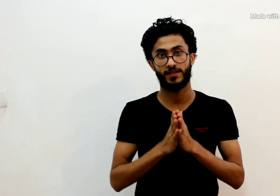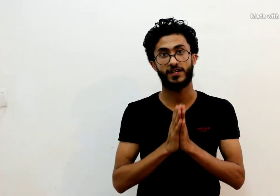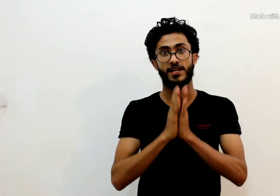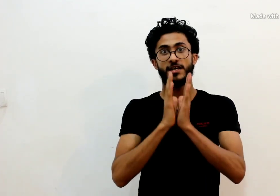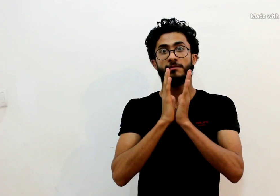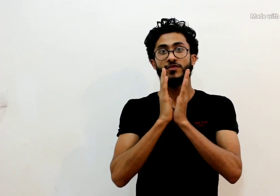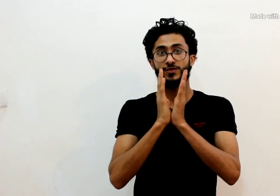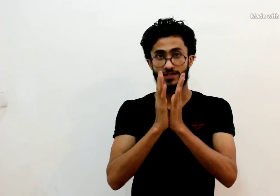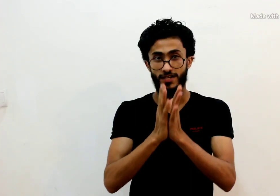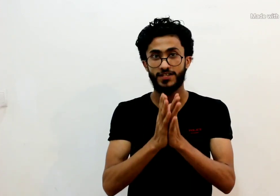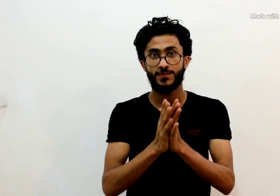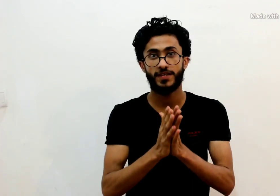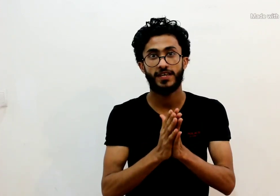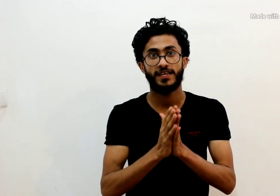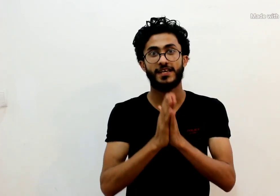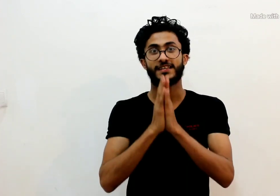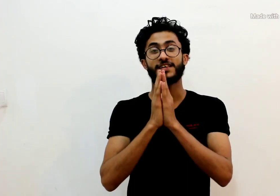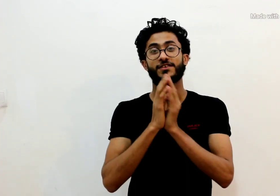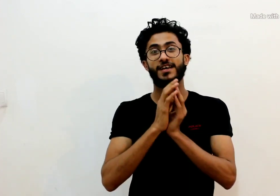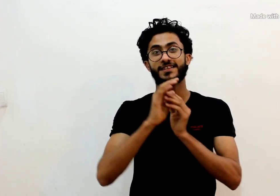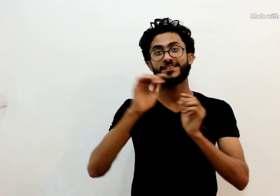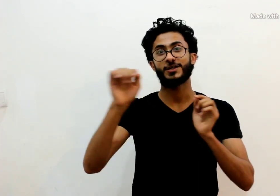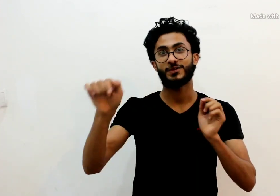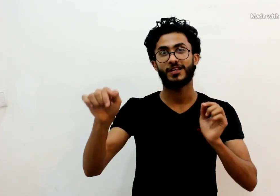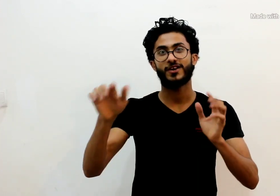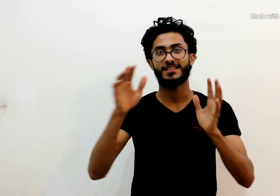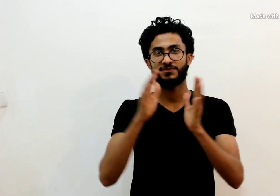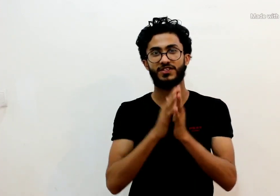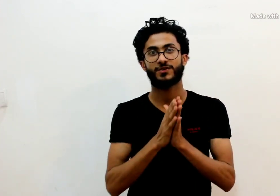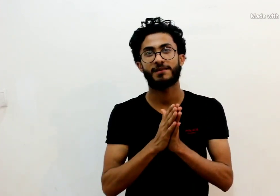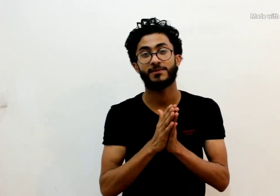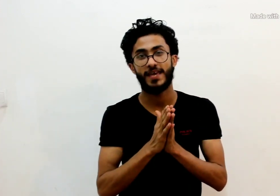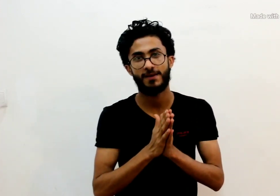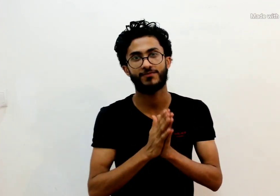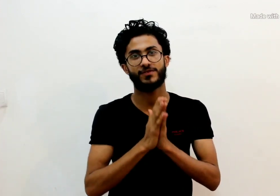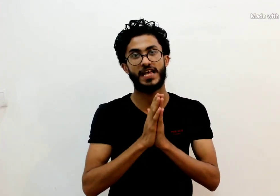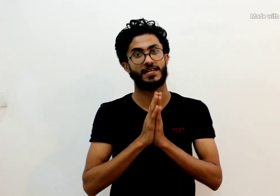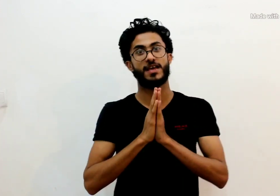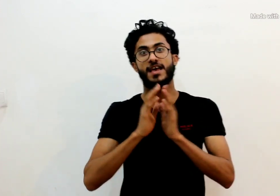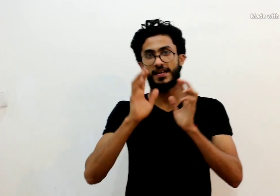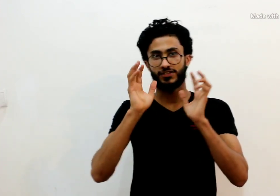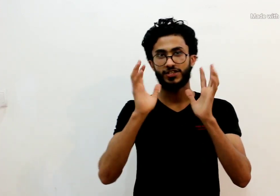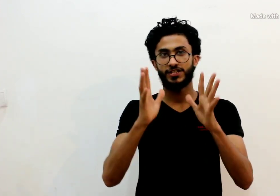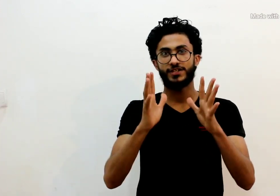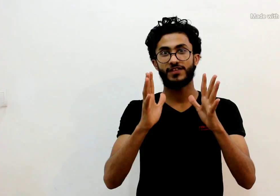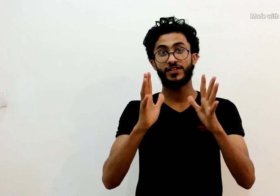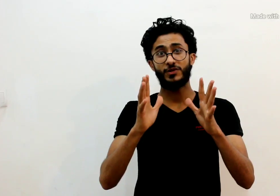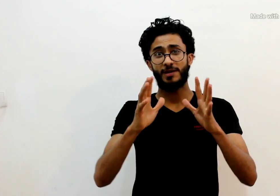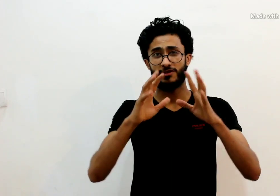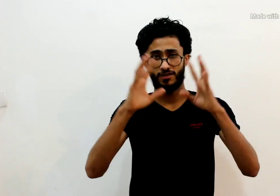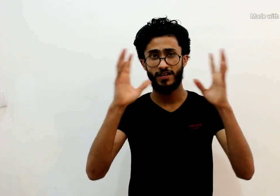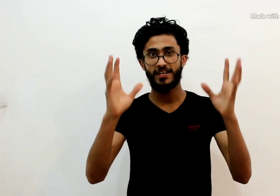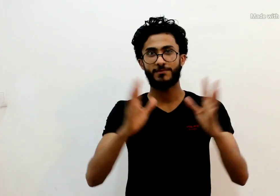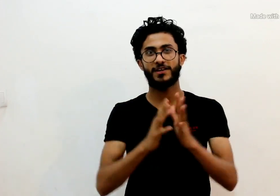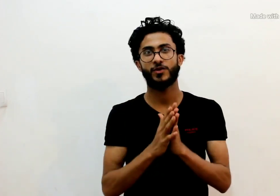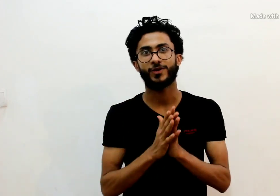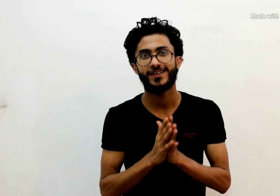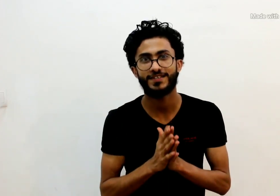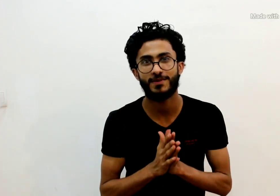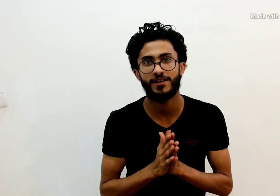speaker. Before we start speaking, I'd love you guys to go below and subscribe. I'll be happy for that. And share the video among anybody who cares about